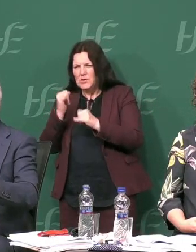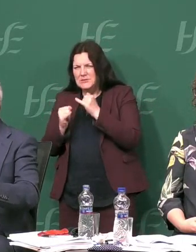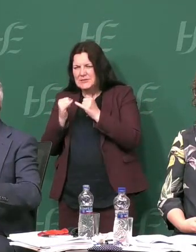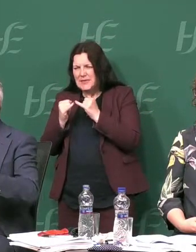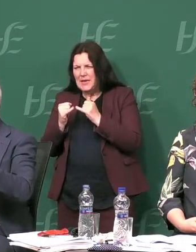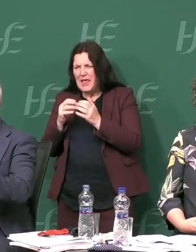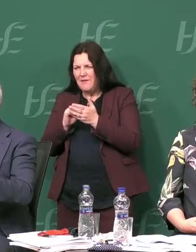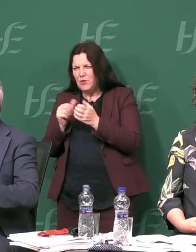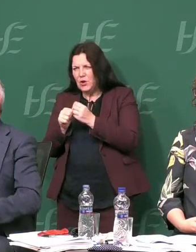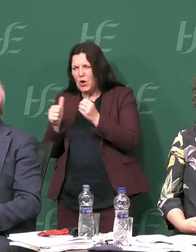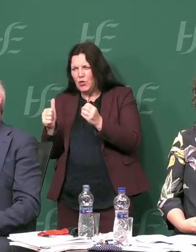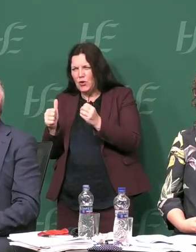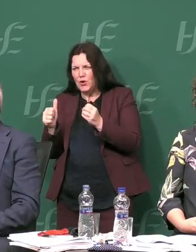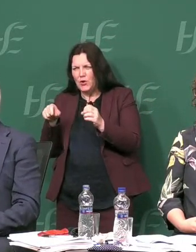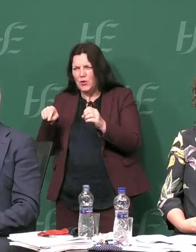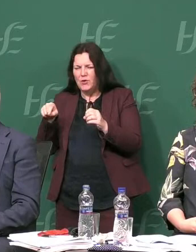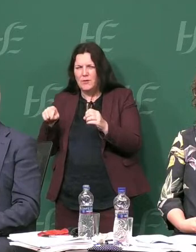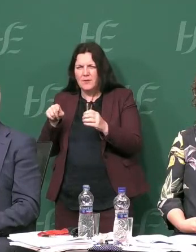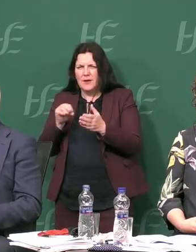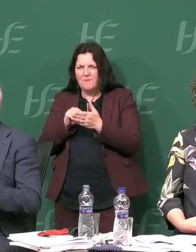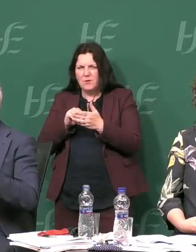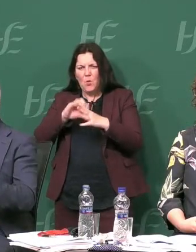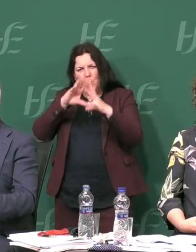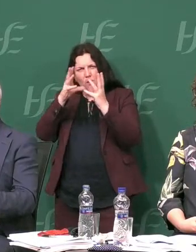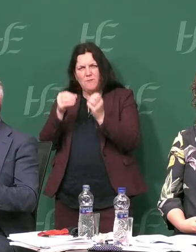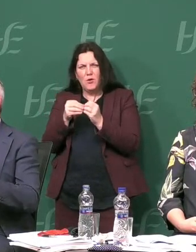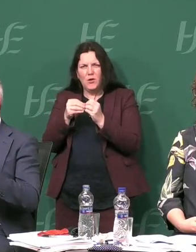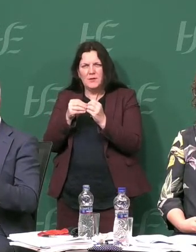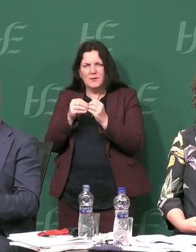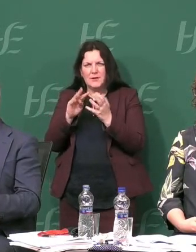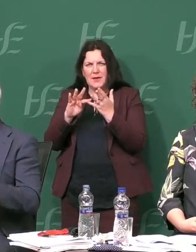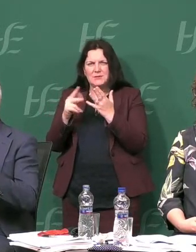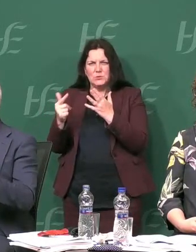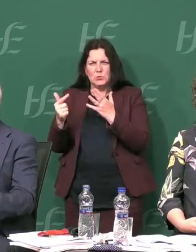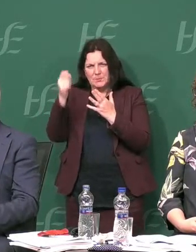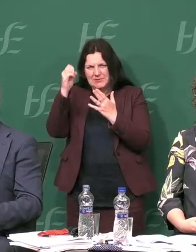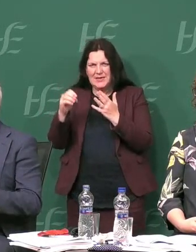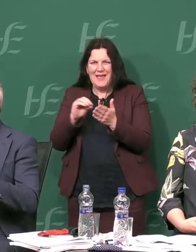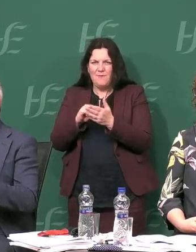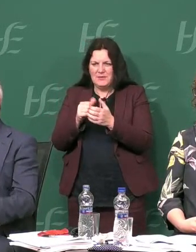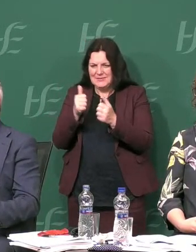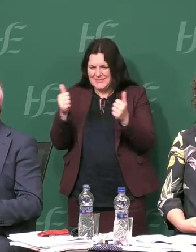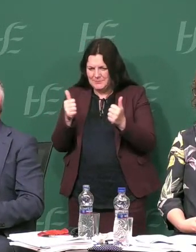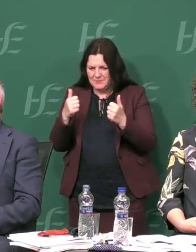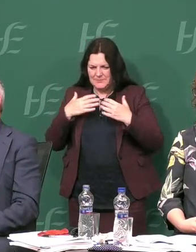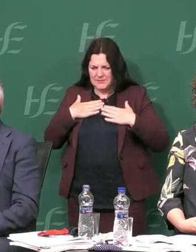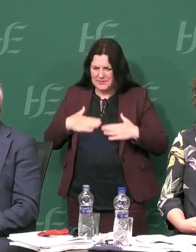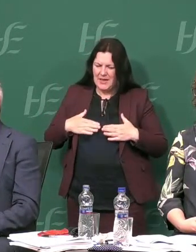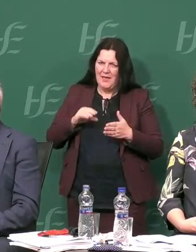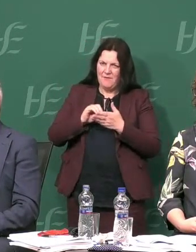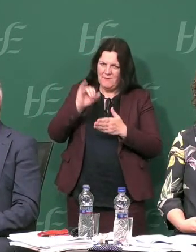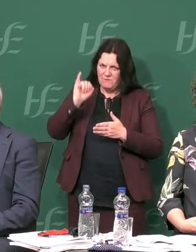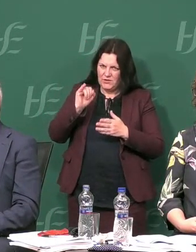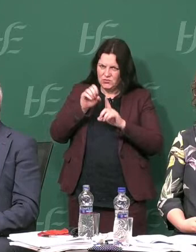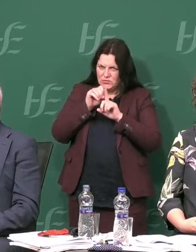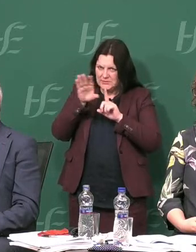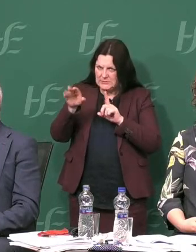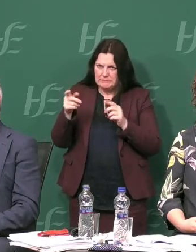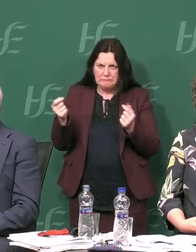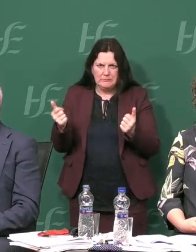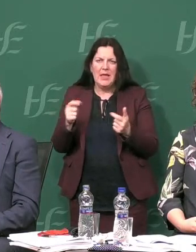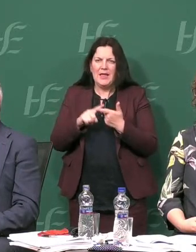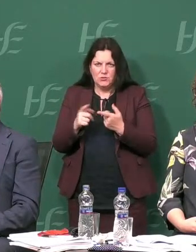other 30% that may have given a total 92% that are symptomatic, infectious, and being treated for COVID.